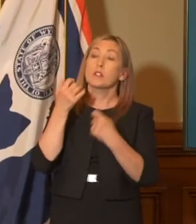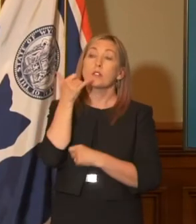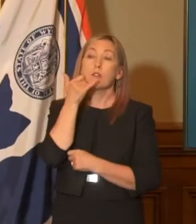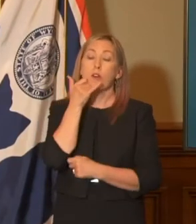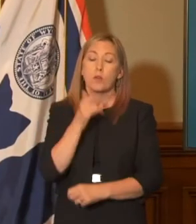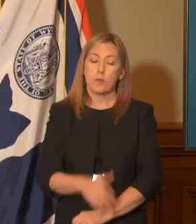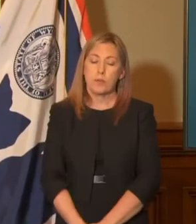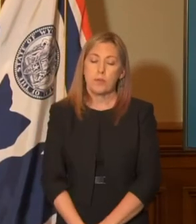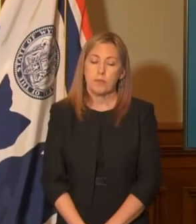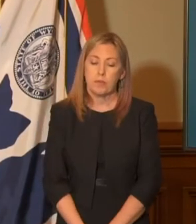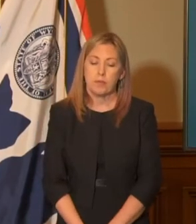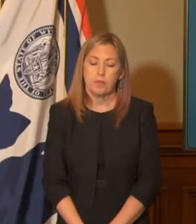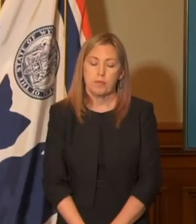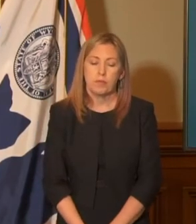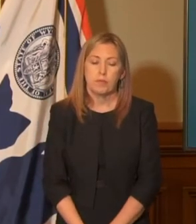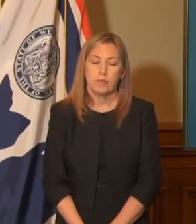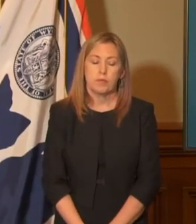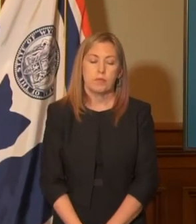phone?